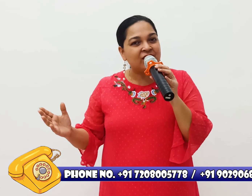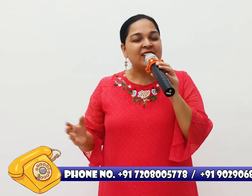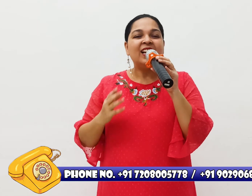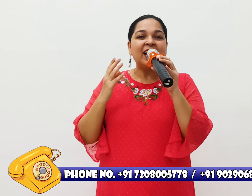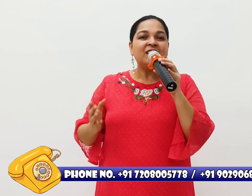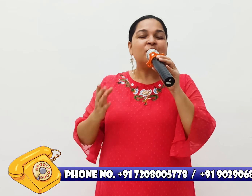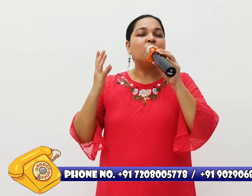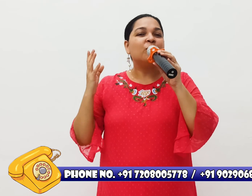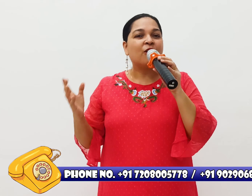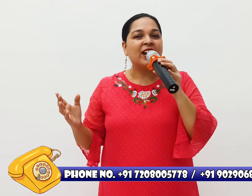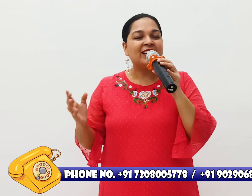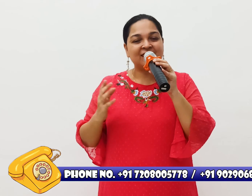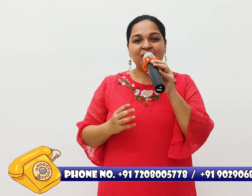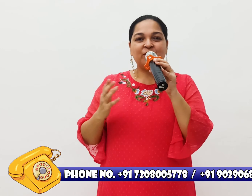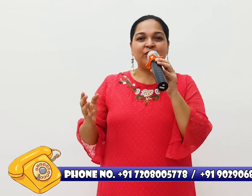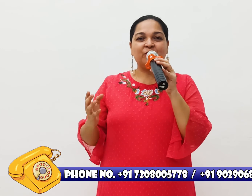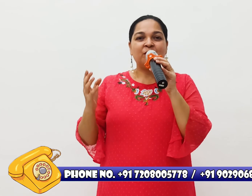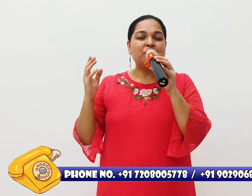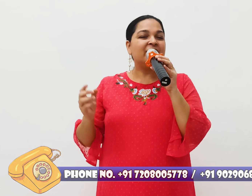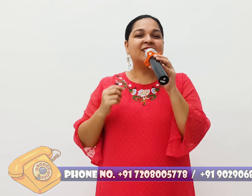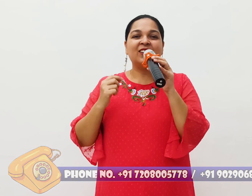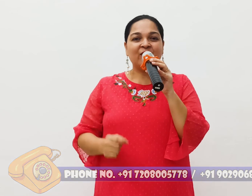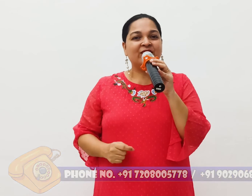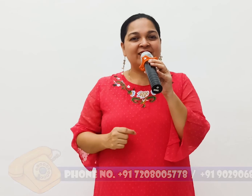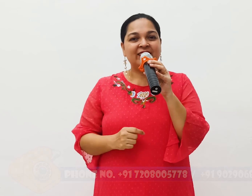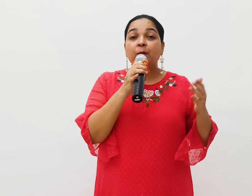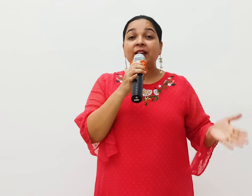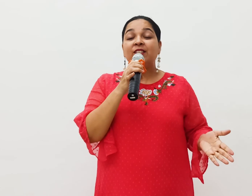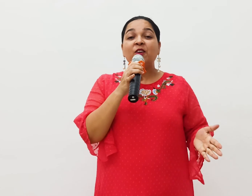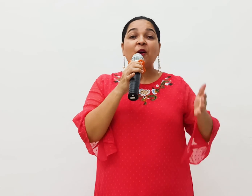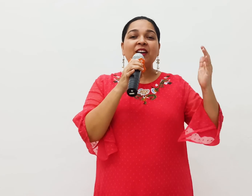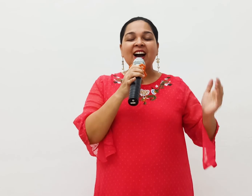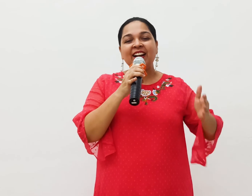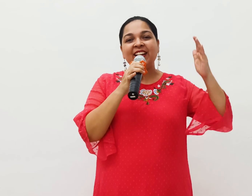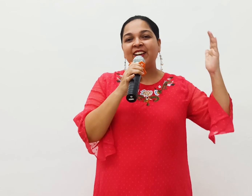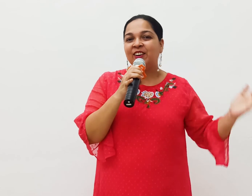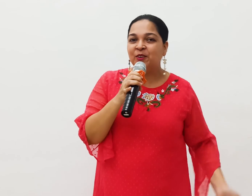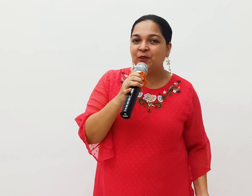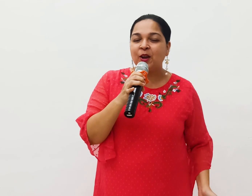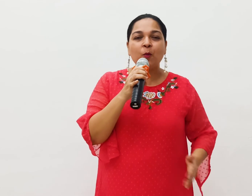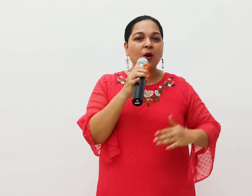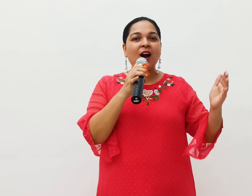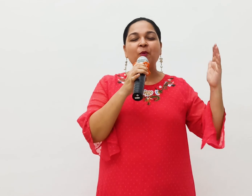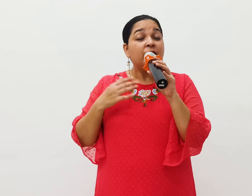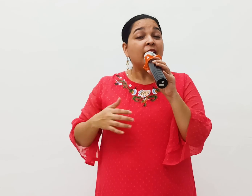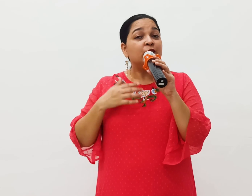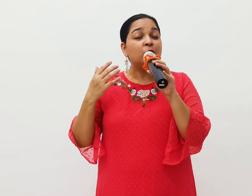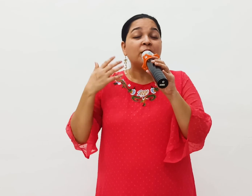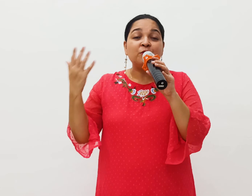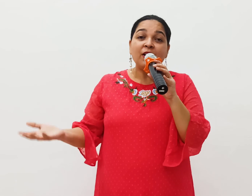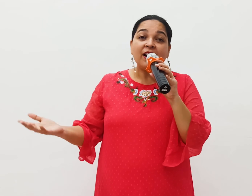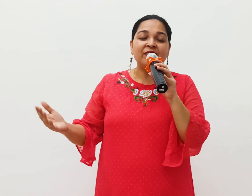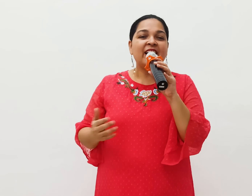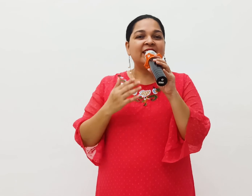us, messages, let us know what God has done for you. Praise the Lord. Praise the Lord. Hallelujah. Wow. We had